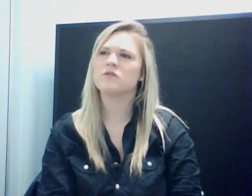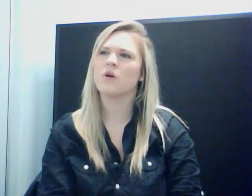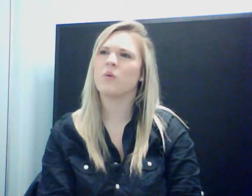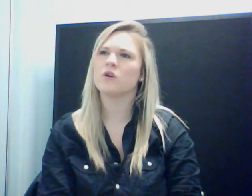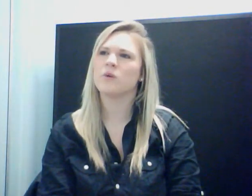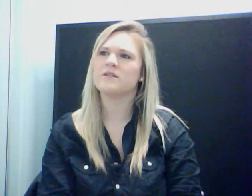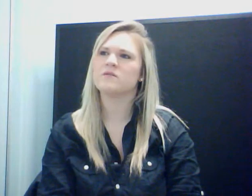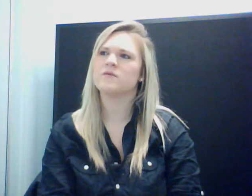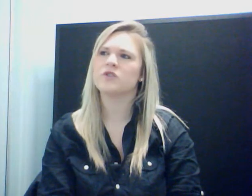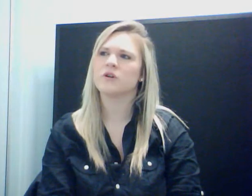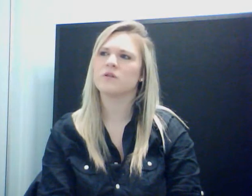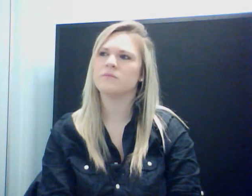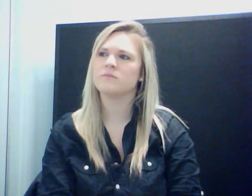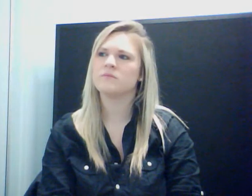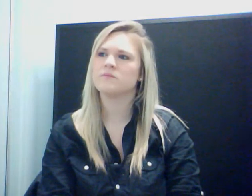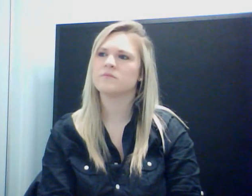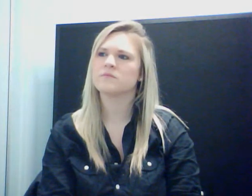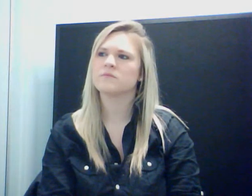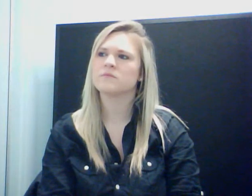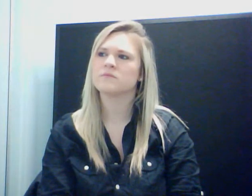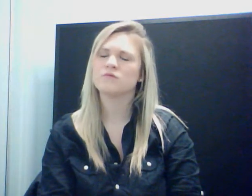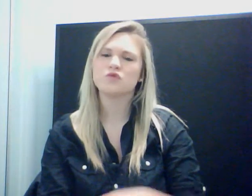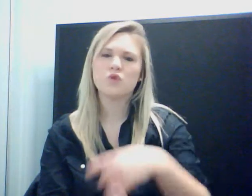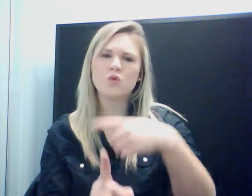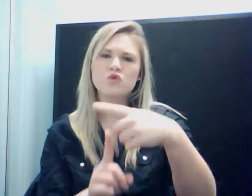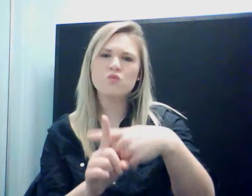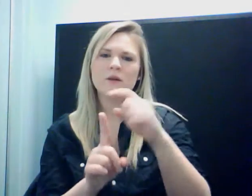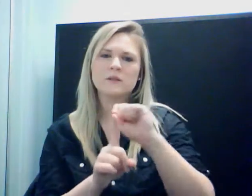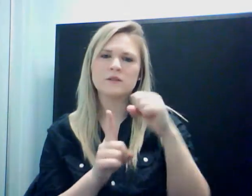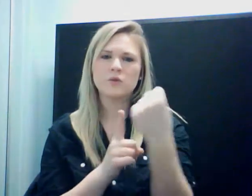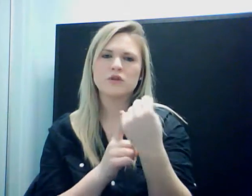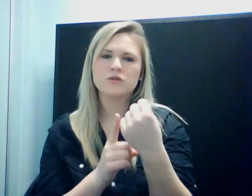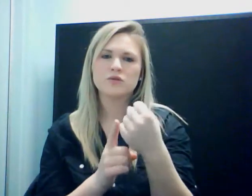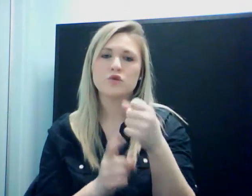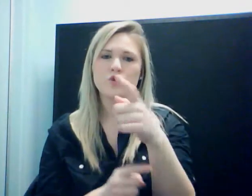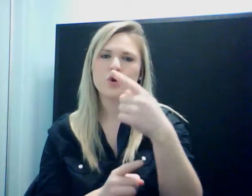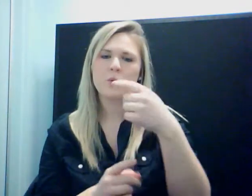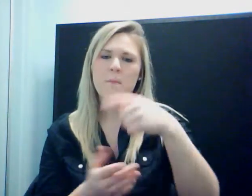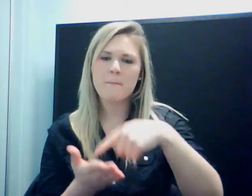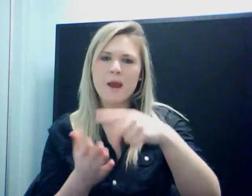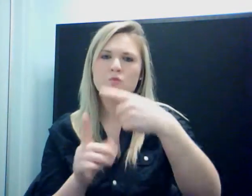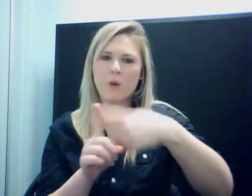So what do I circle? So it's a rental situation. You are paying some rent.